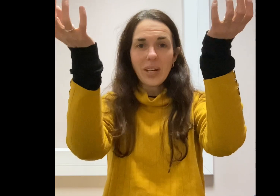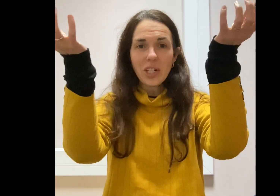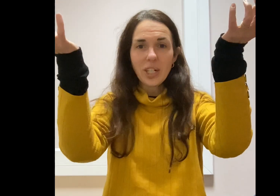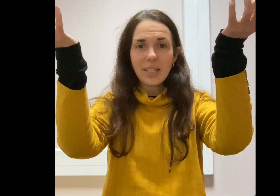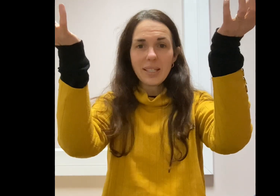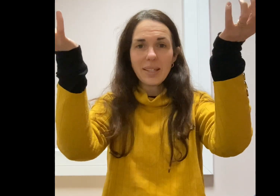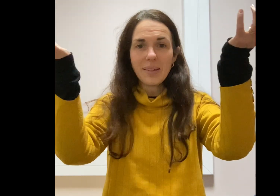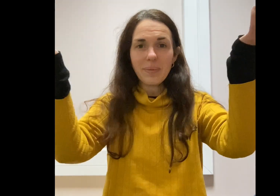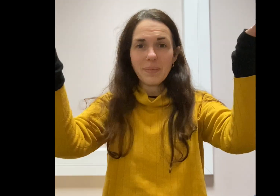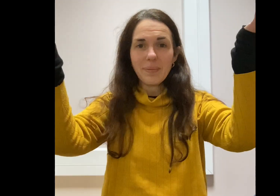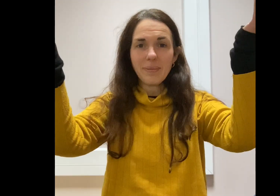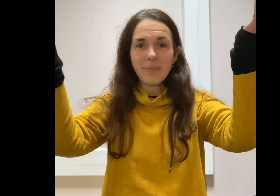Decorations.